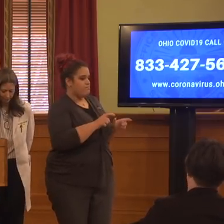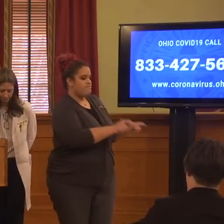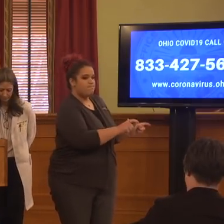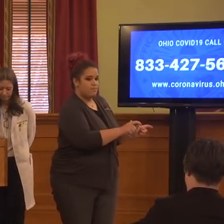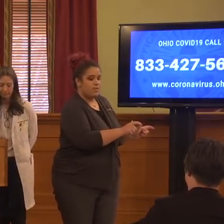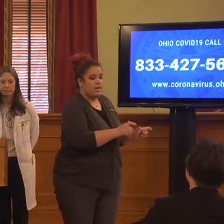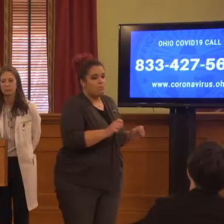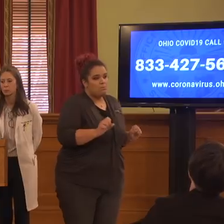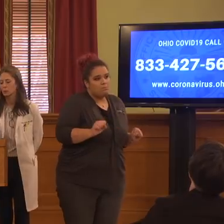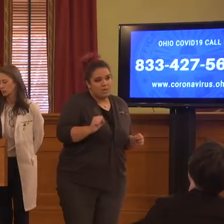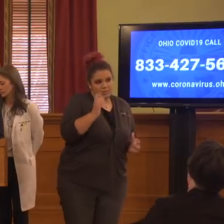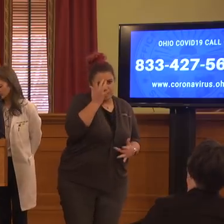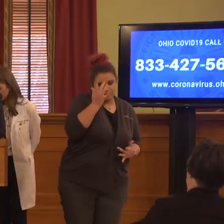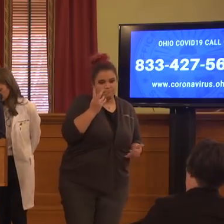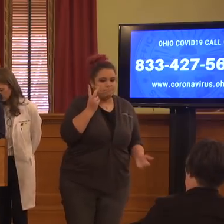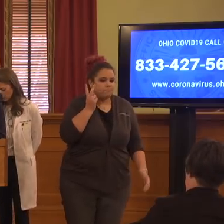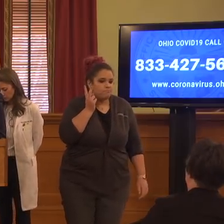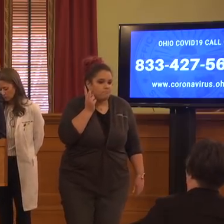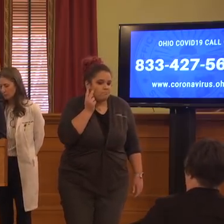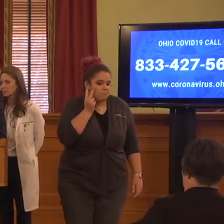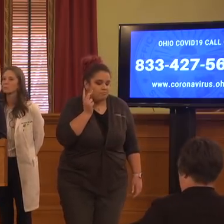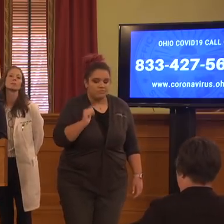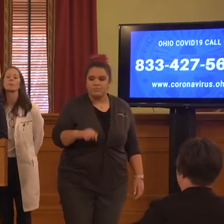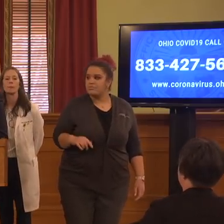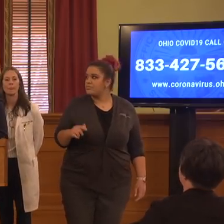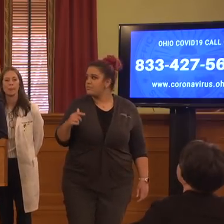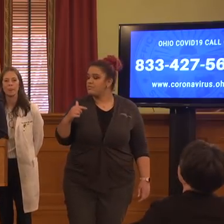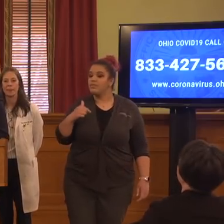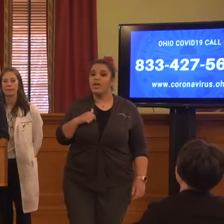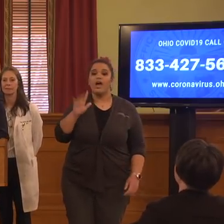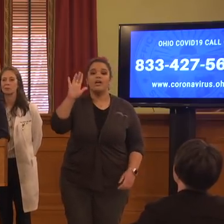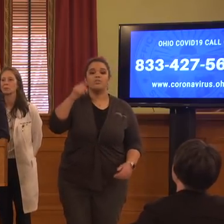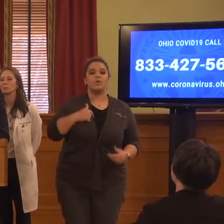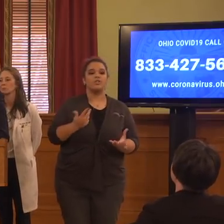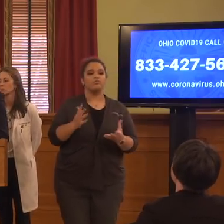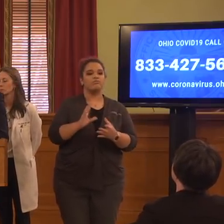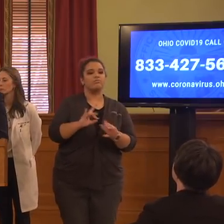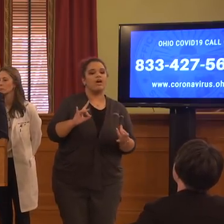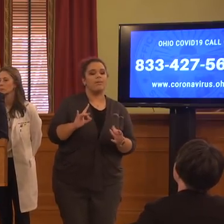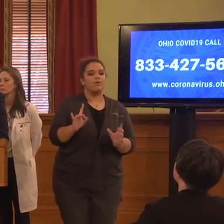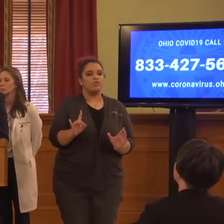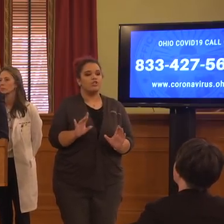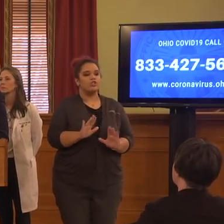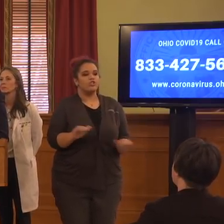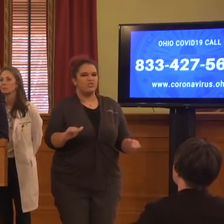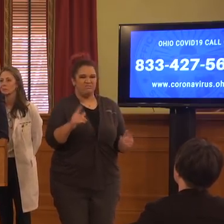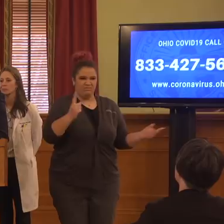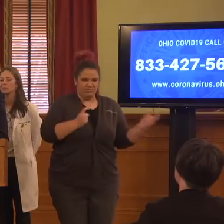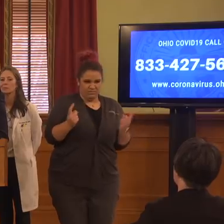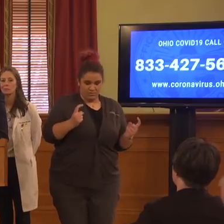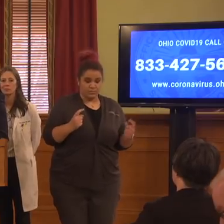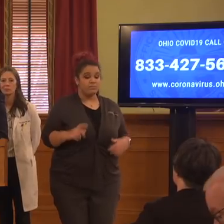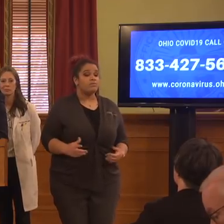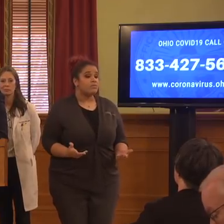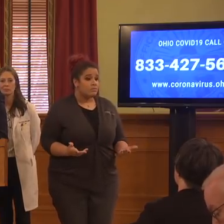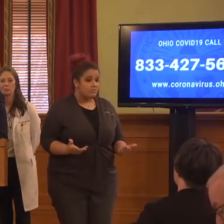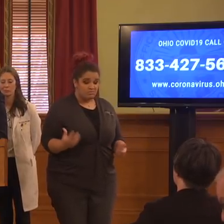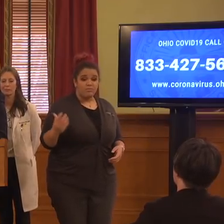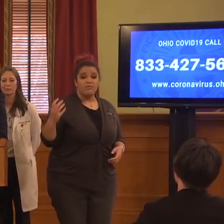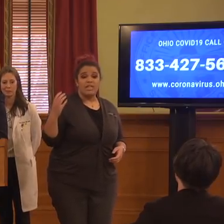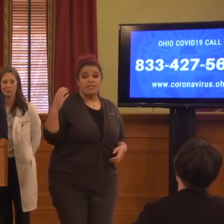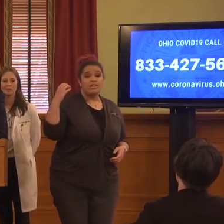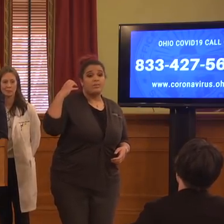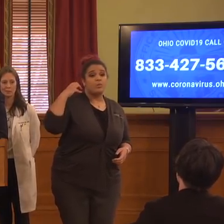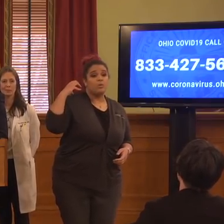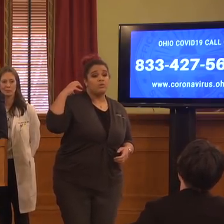I just want to add one thing about the issue, the question about children. If you look at the employers of this state, many of them are already